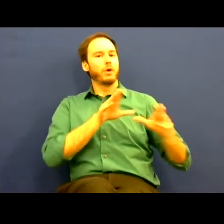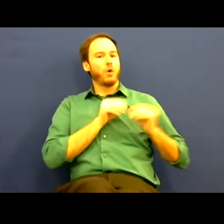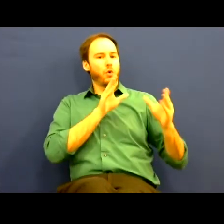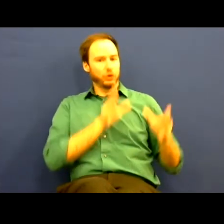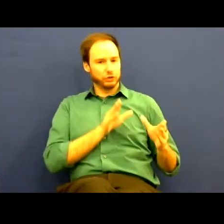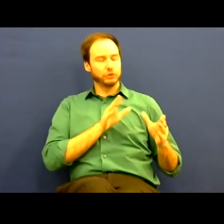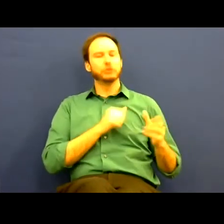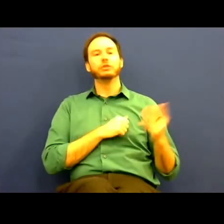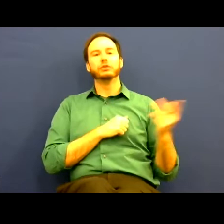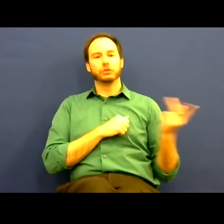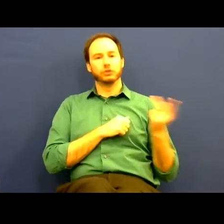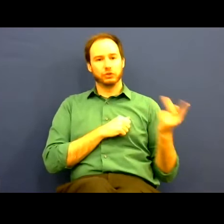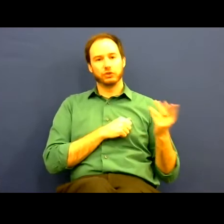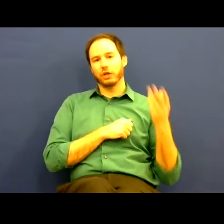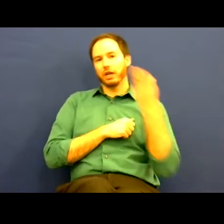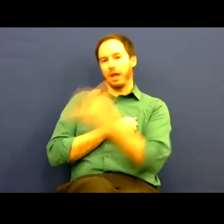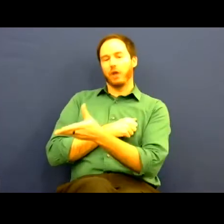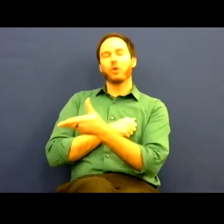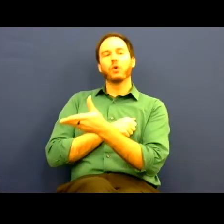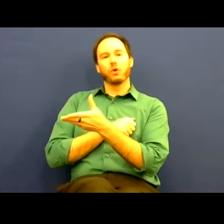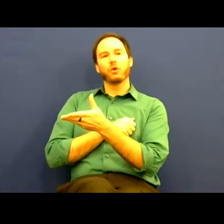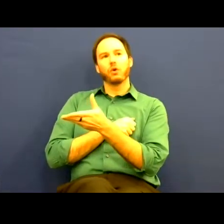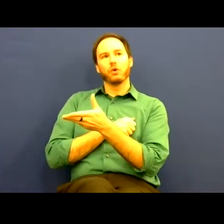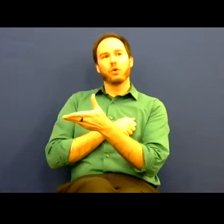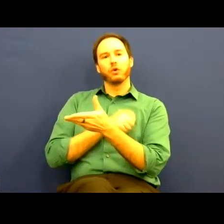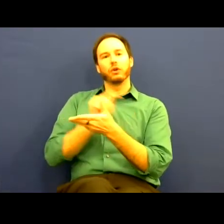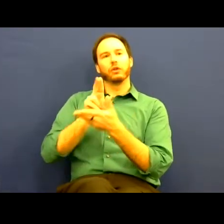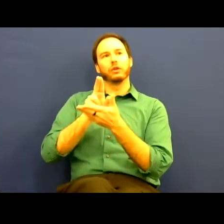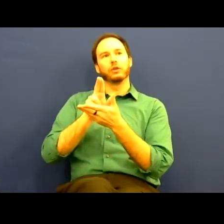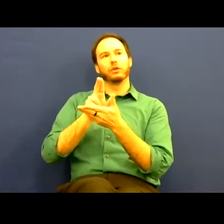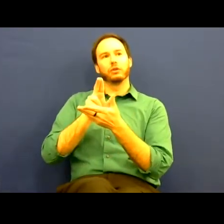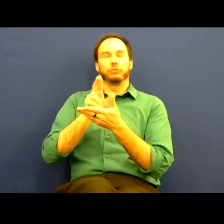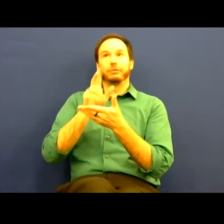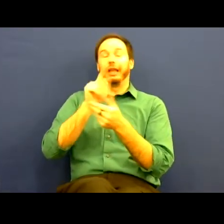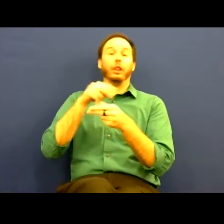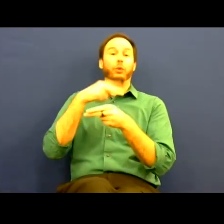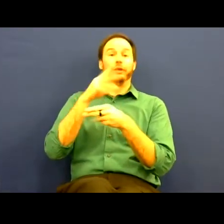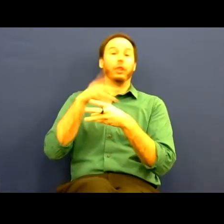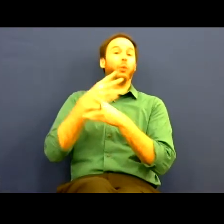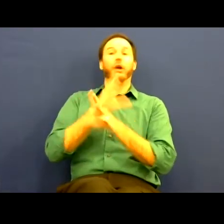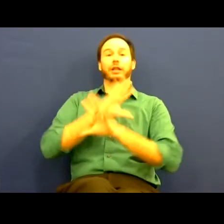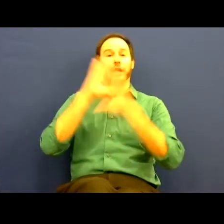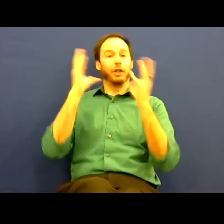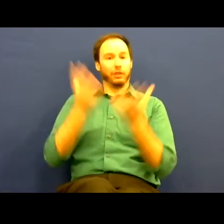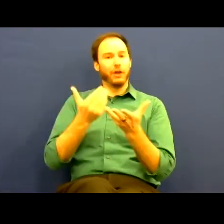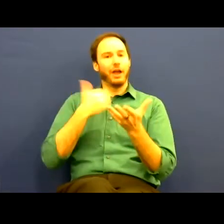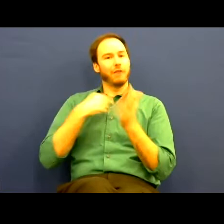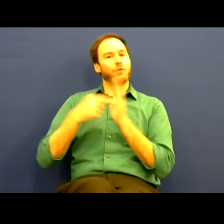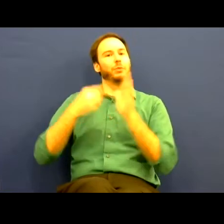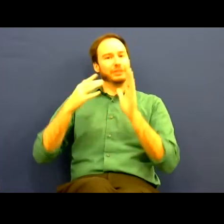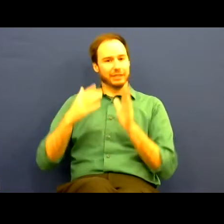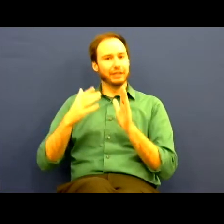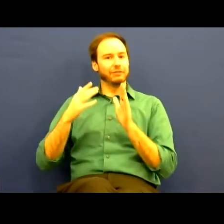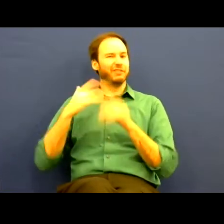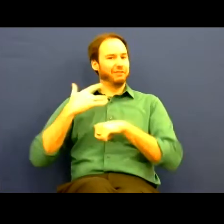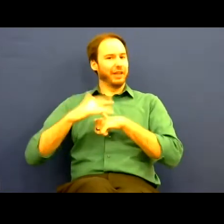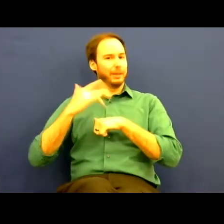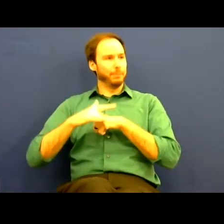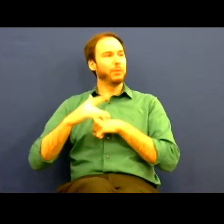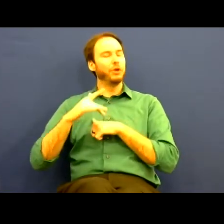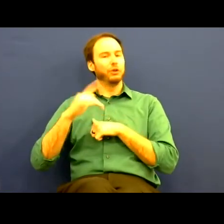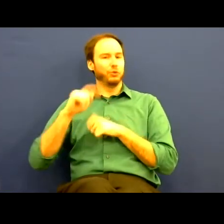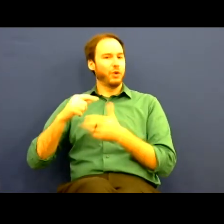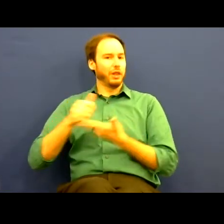Somewhere out in the universe out there, we have some representatives from Rivian, also available if there are any